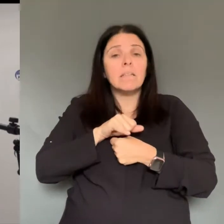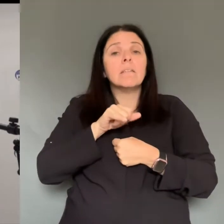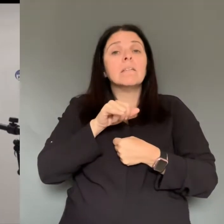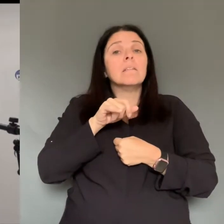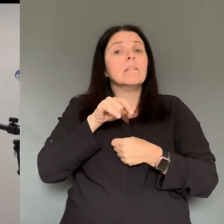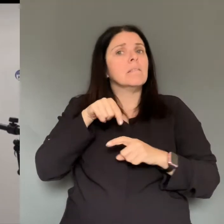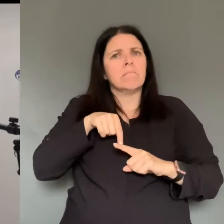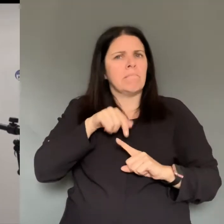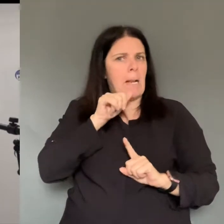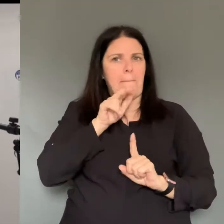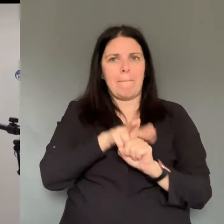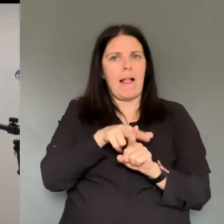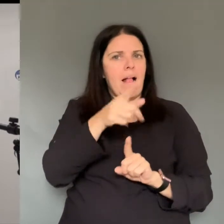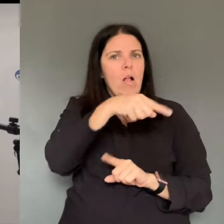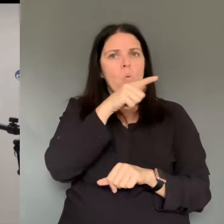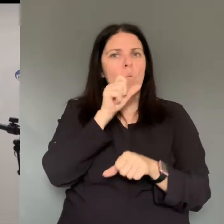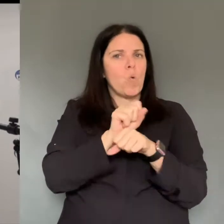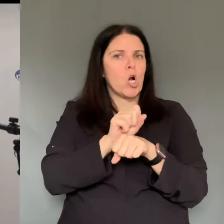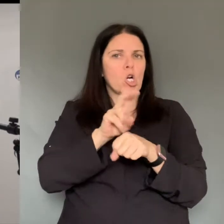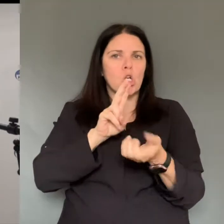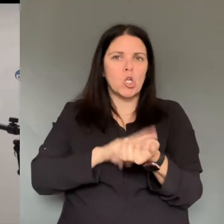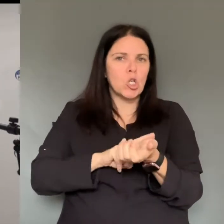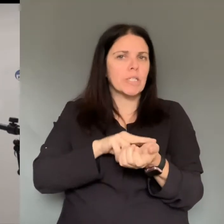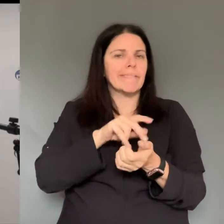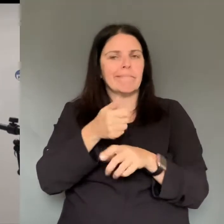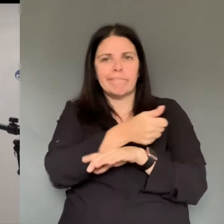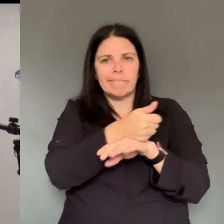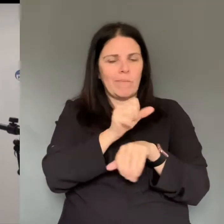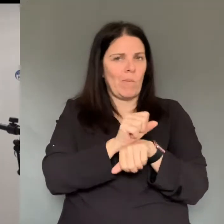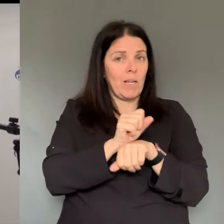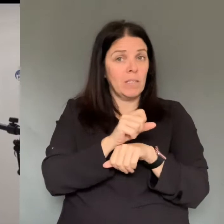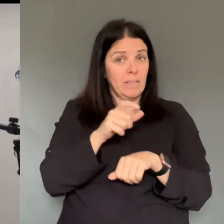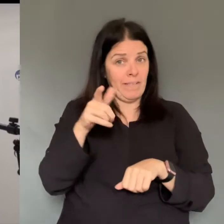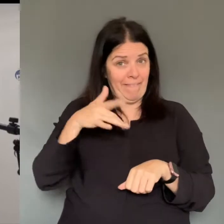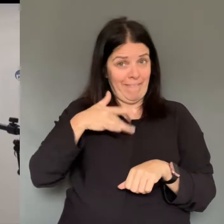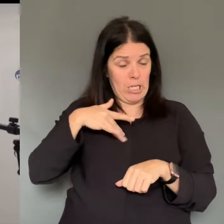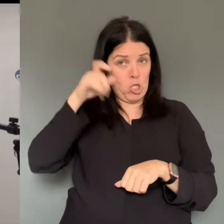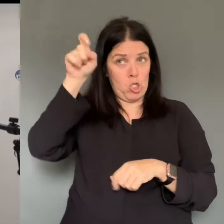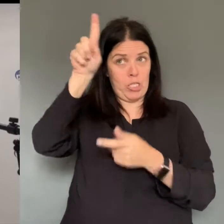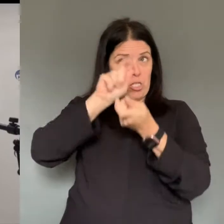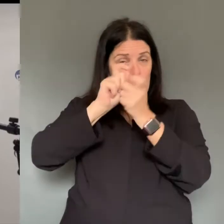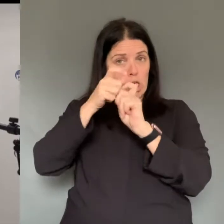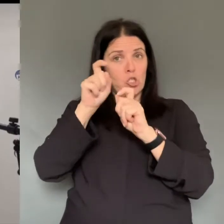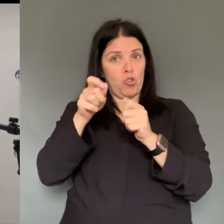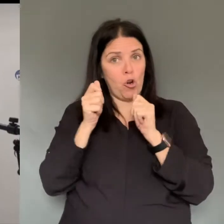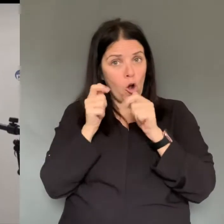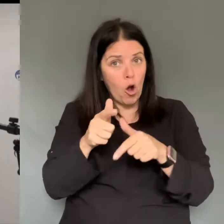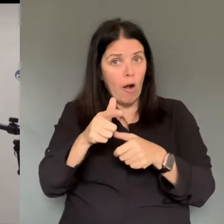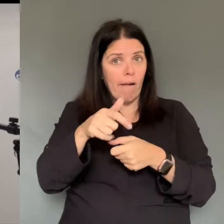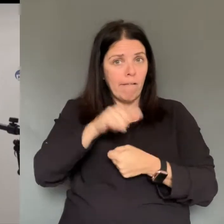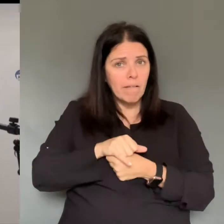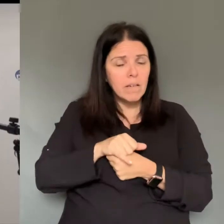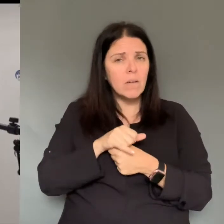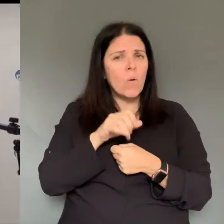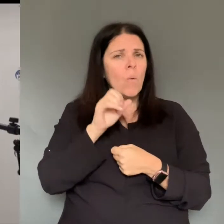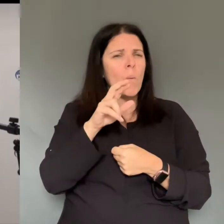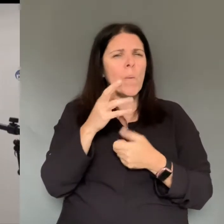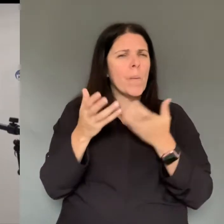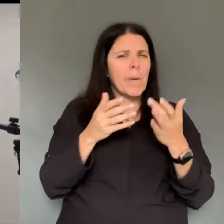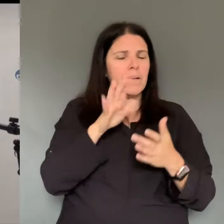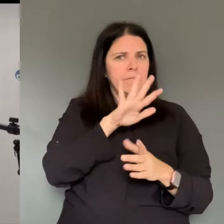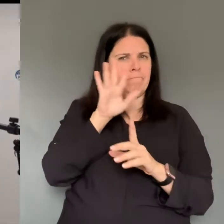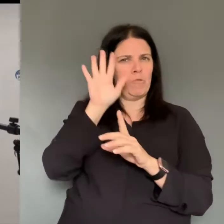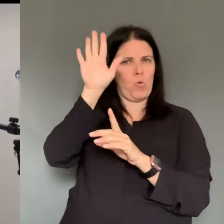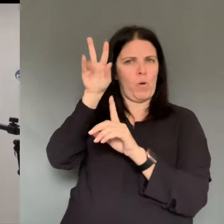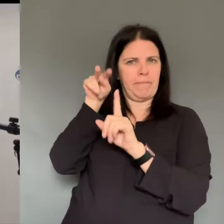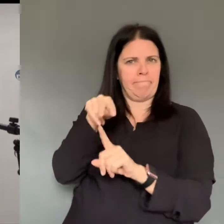to contain the disease in those acute care hospitals. So I think if we just outright ban all of that, it may have